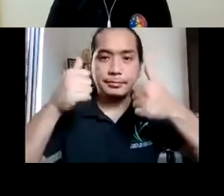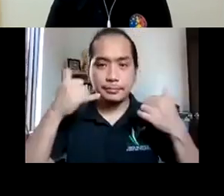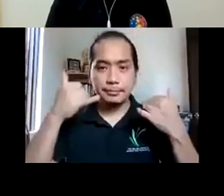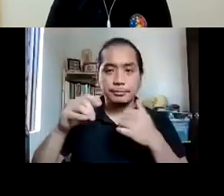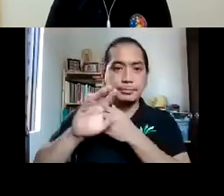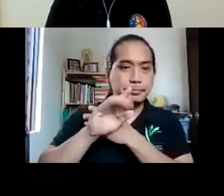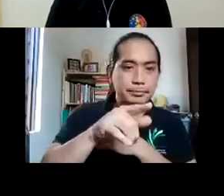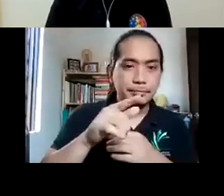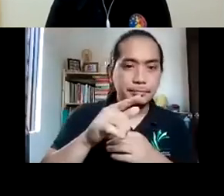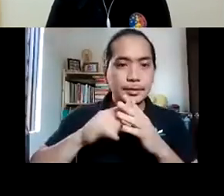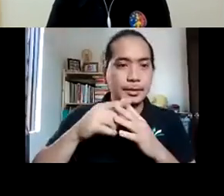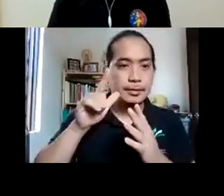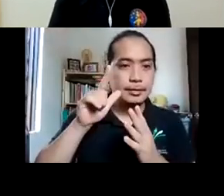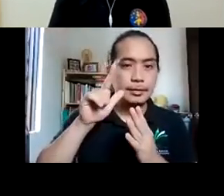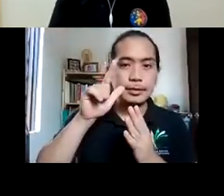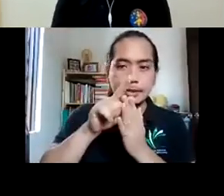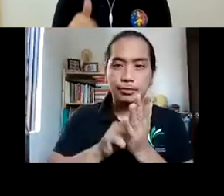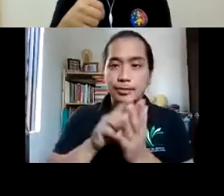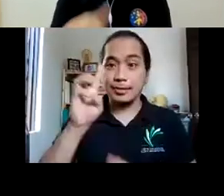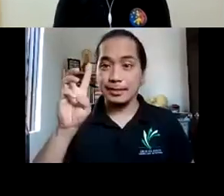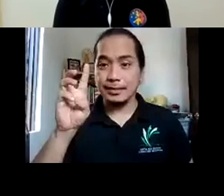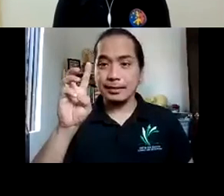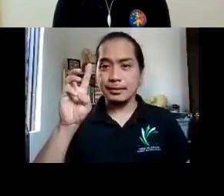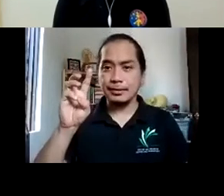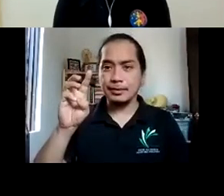Peebs will be presenting this. All right, sir.